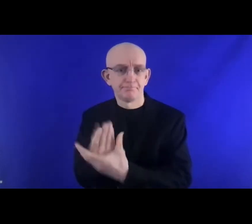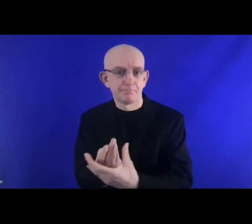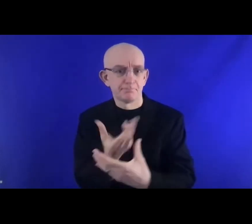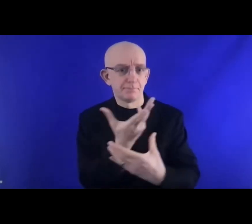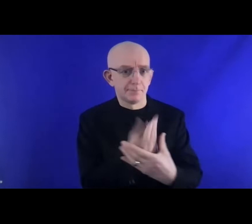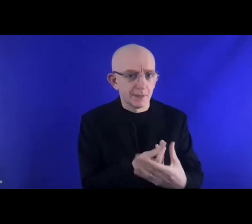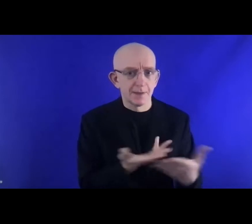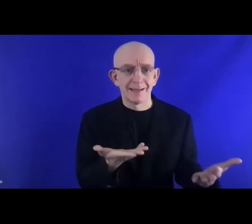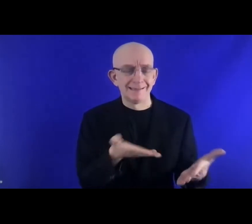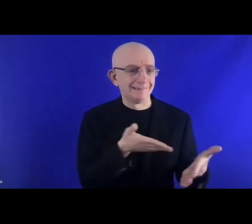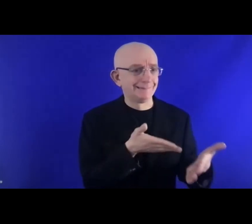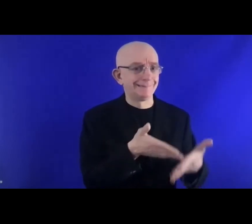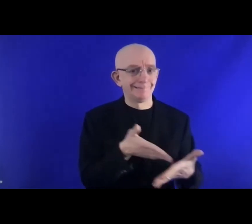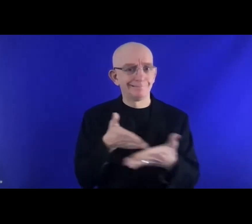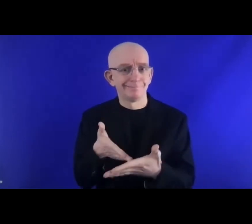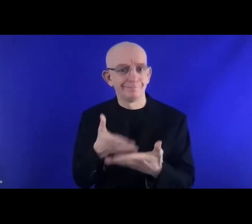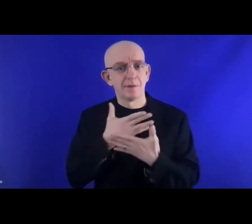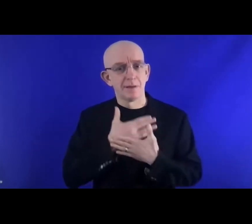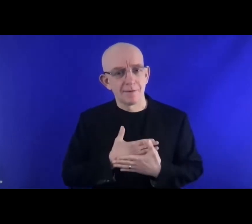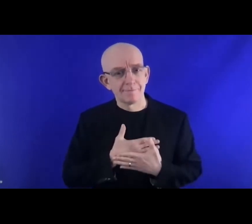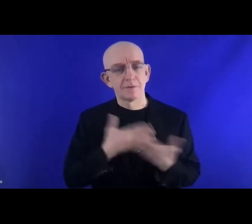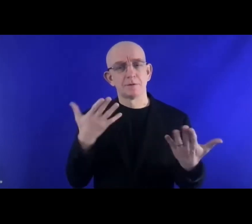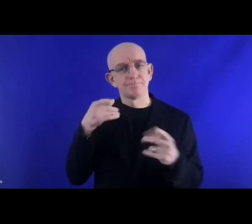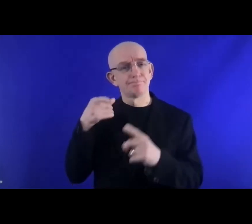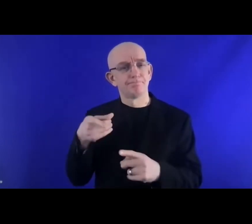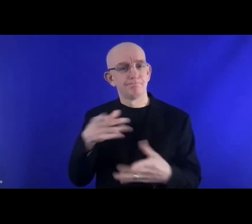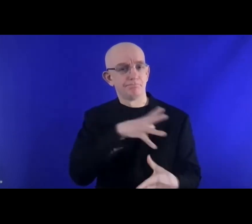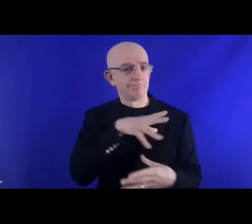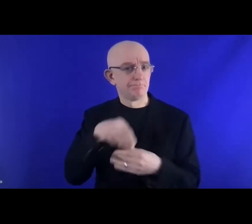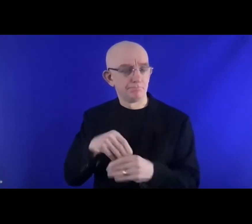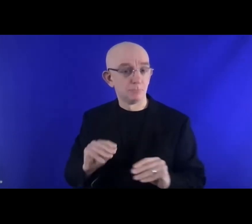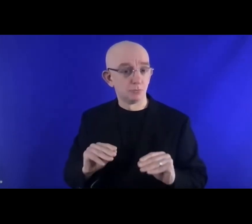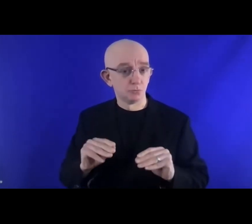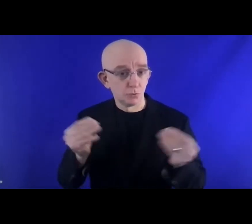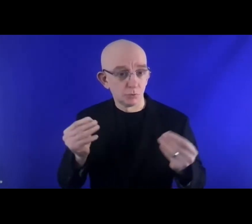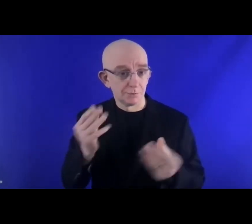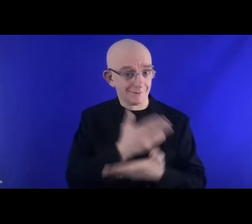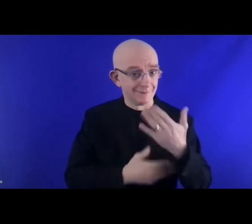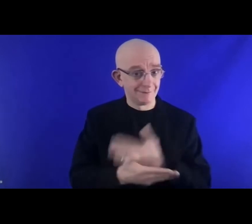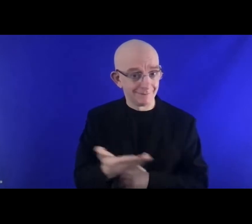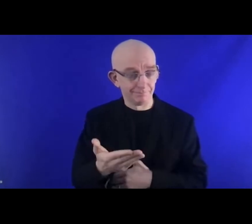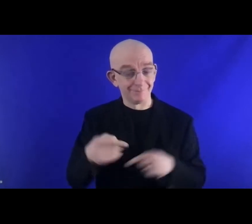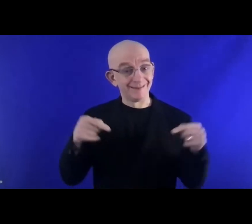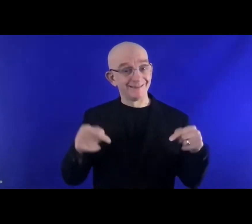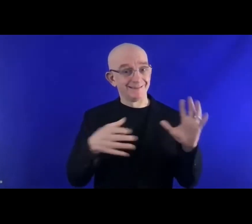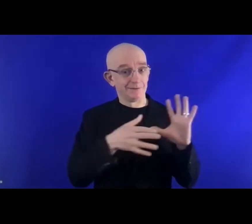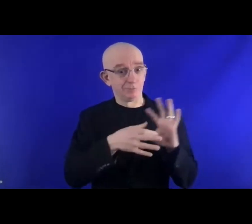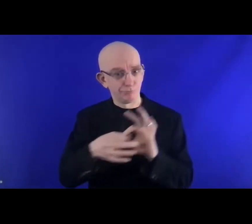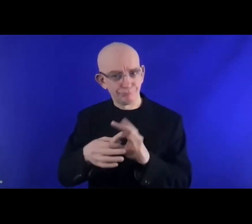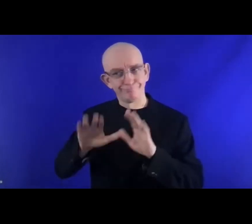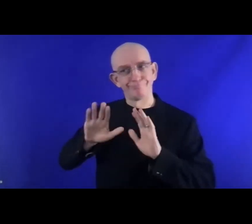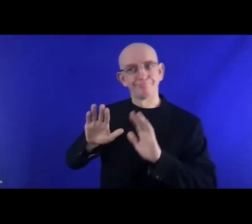Global Summit of Young People with Disabilities is organized by the